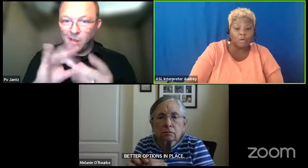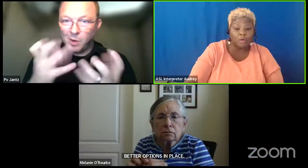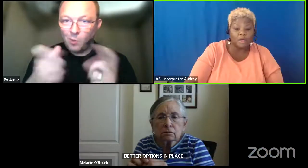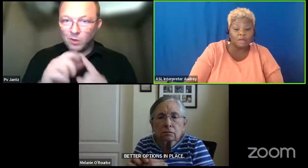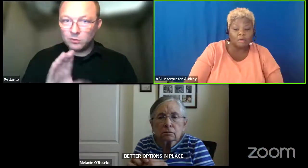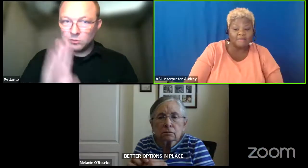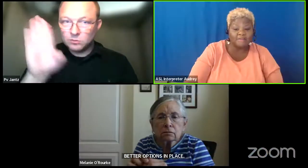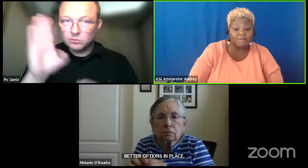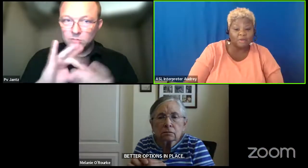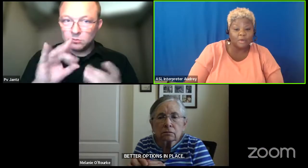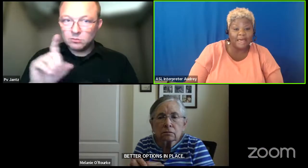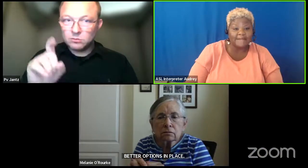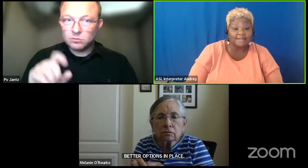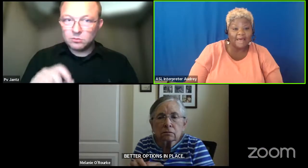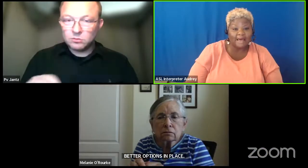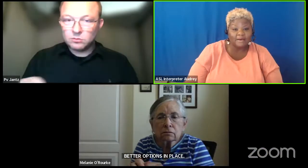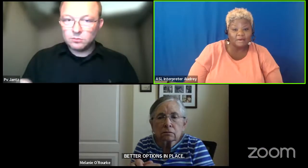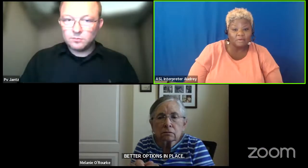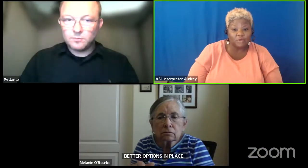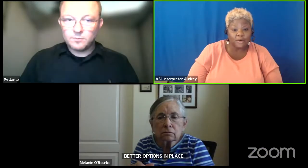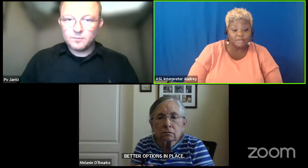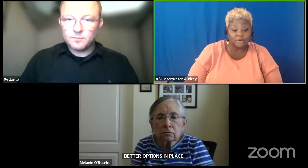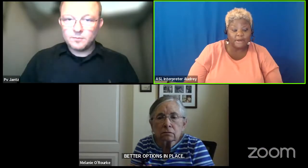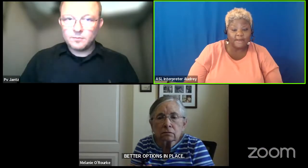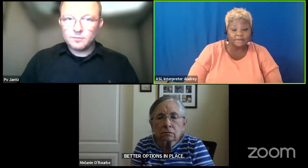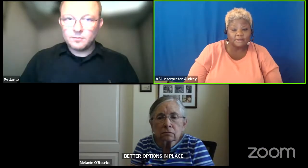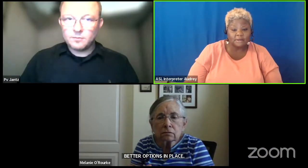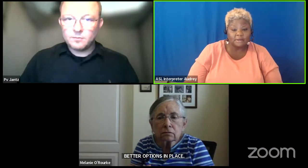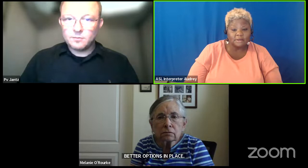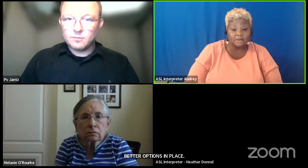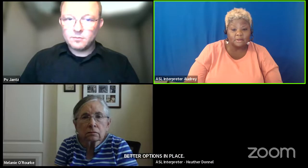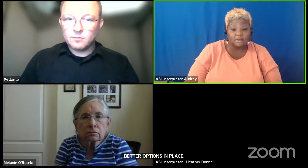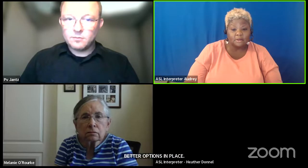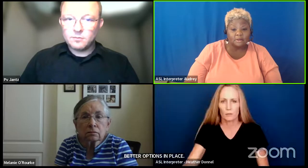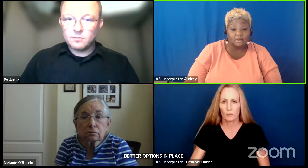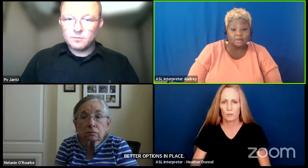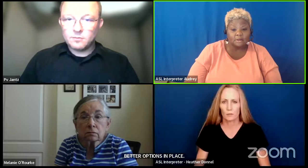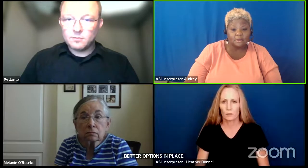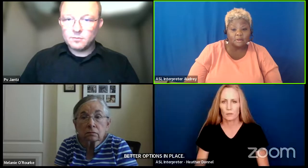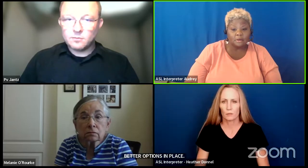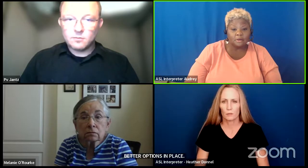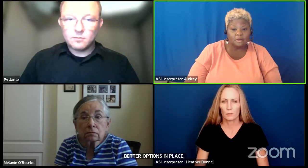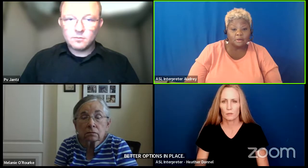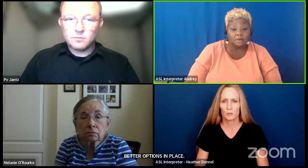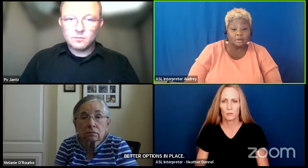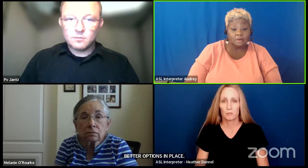Commissioner O'Rourke, you have something you want to add to that? Were you raising your hand?